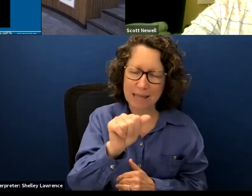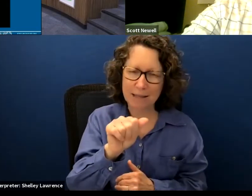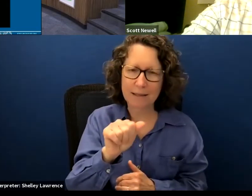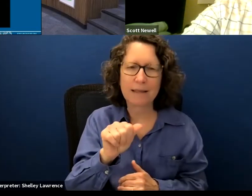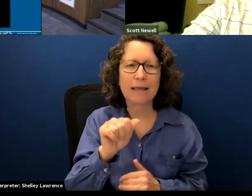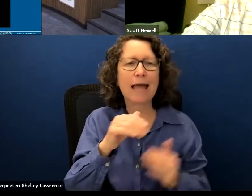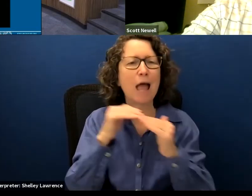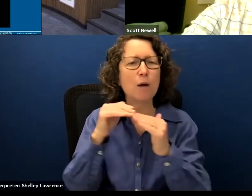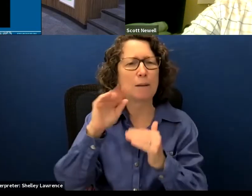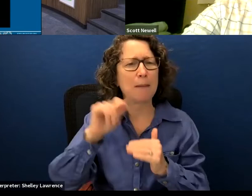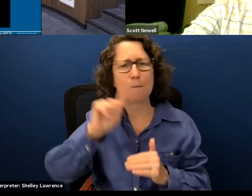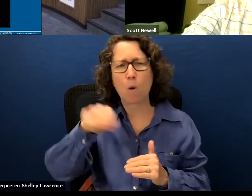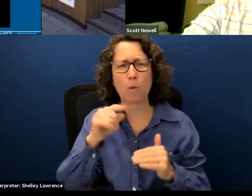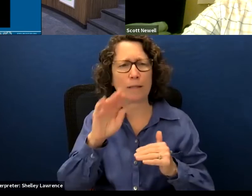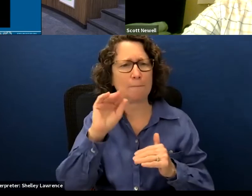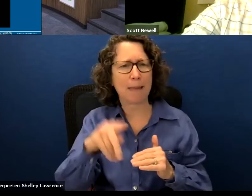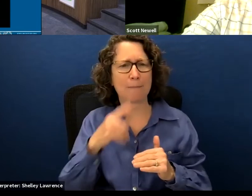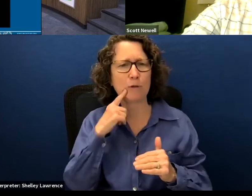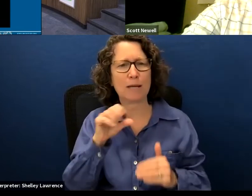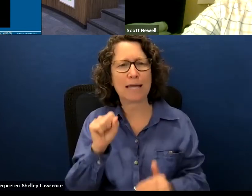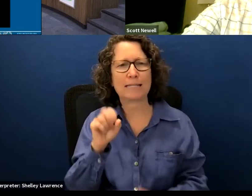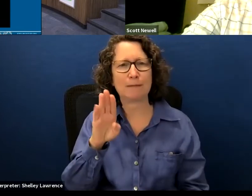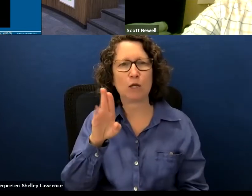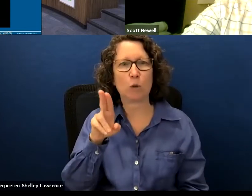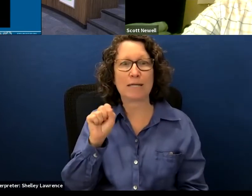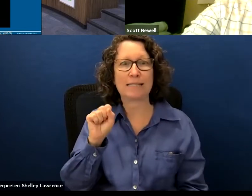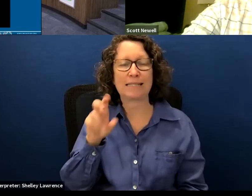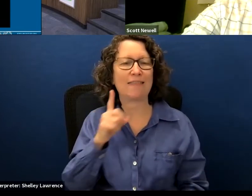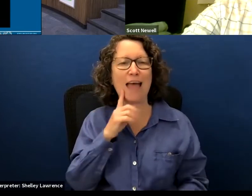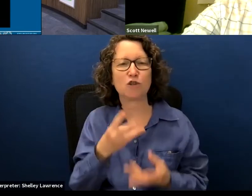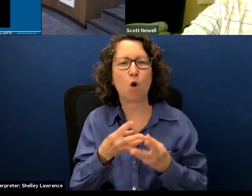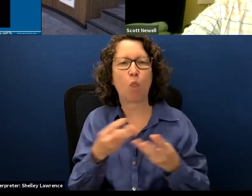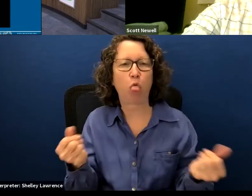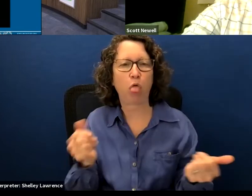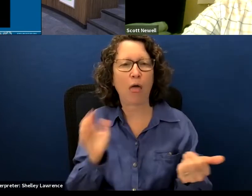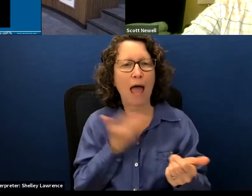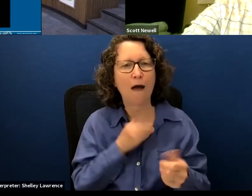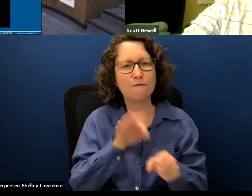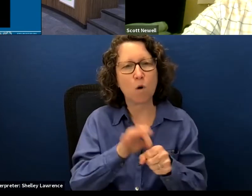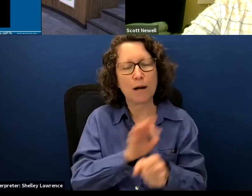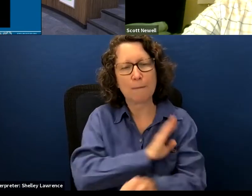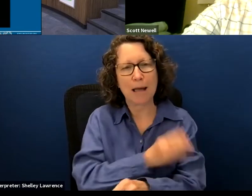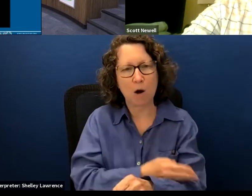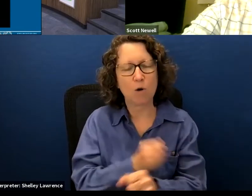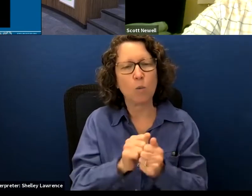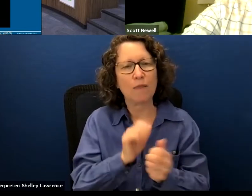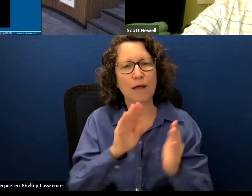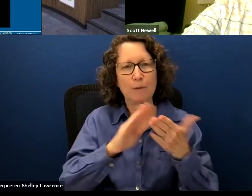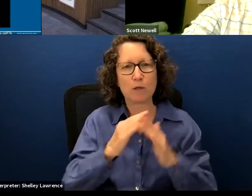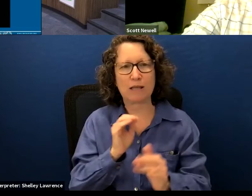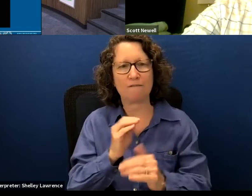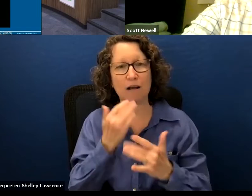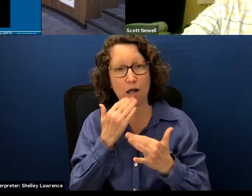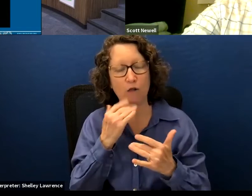equity map is the only map presented to SBUSD that doesn't dilute the voting power of communities of color. The equity